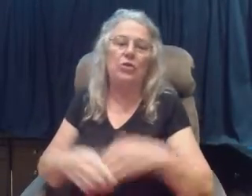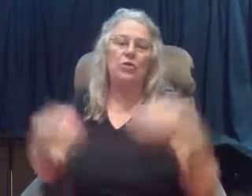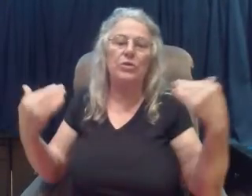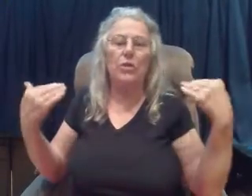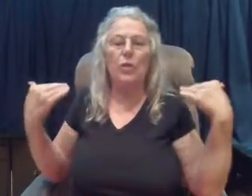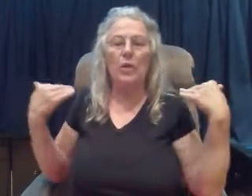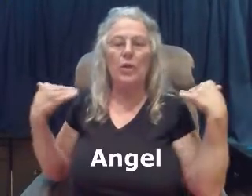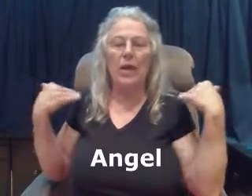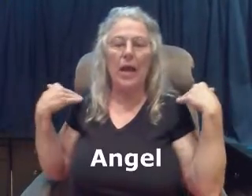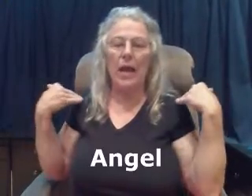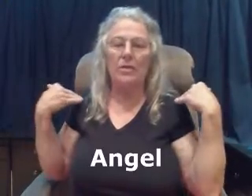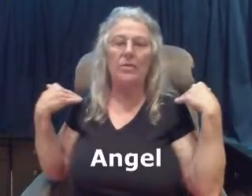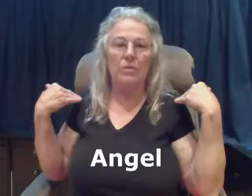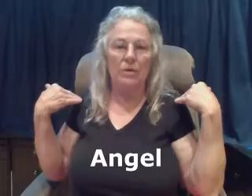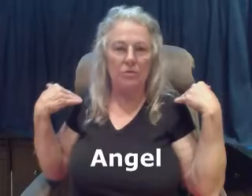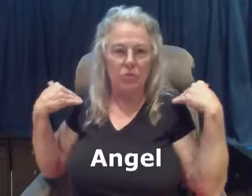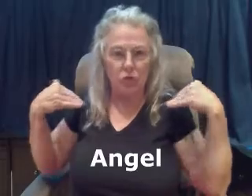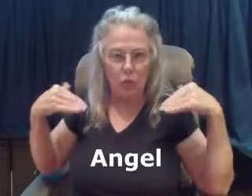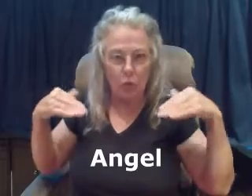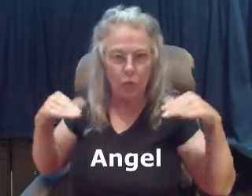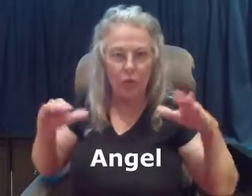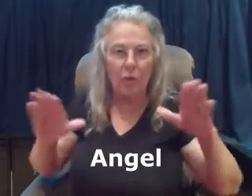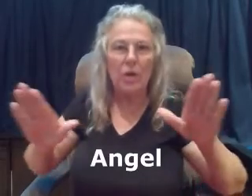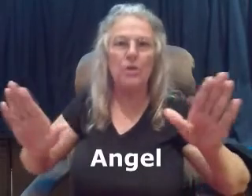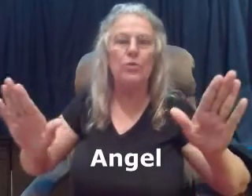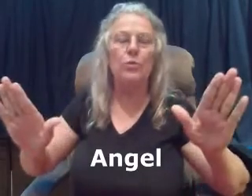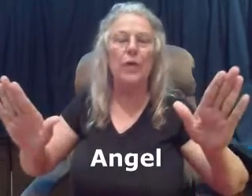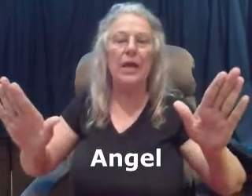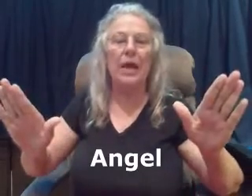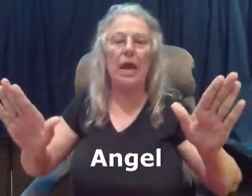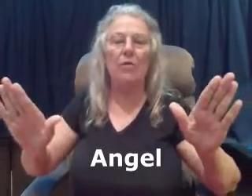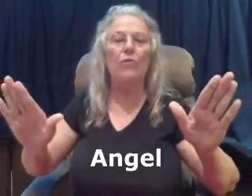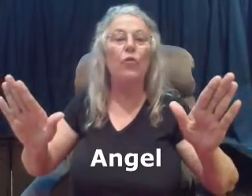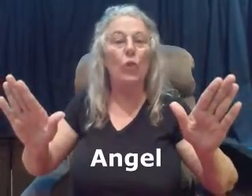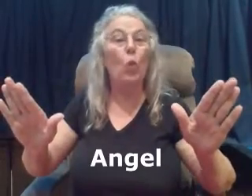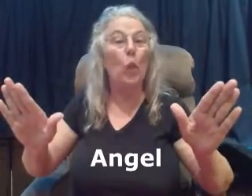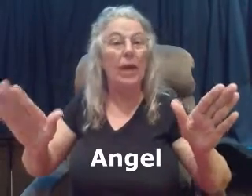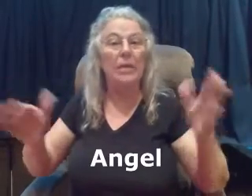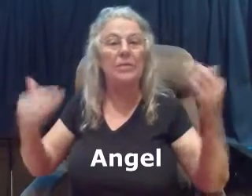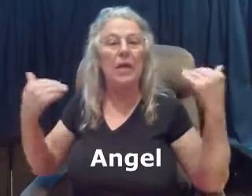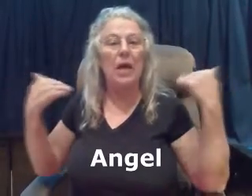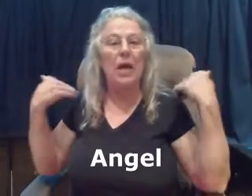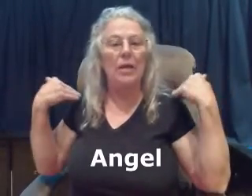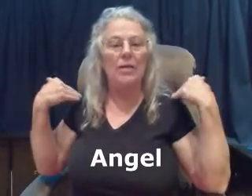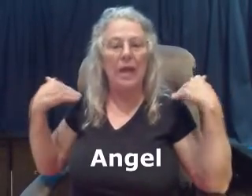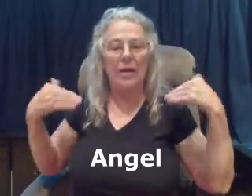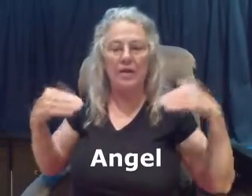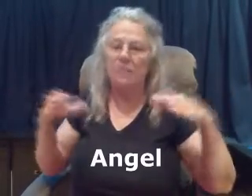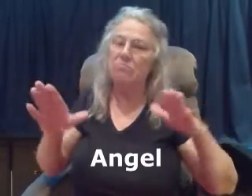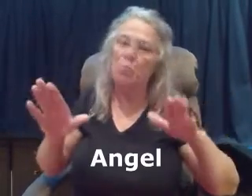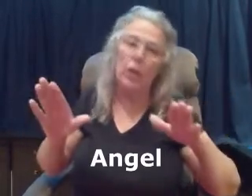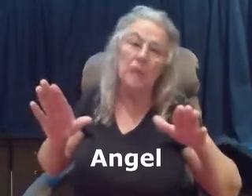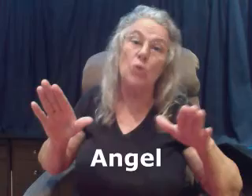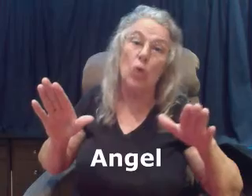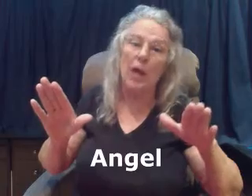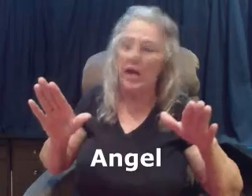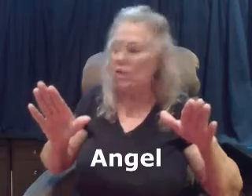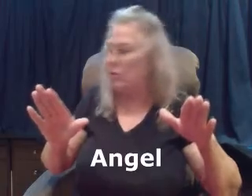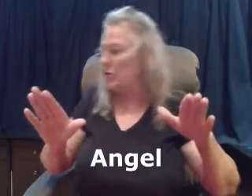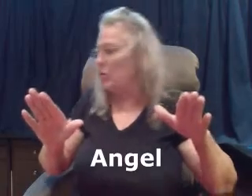Angels, we look at the shoulder to bring it out for the wings. That is wings or angels, either